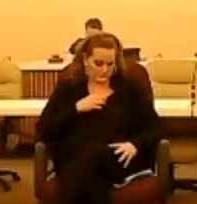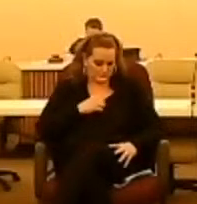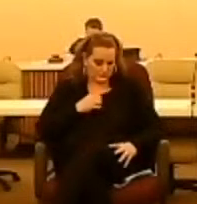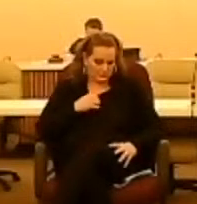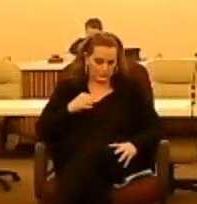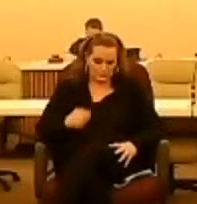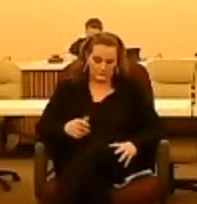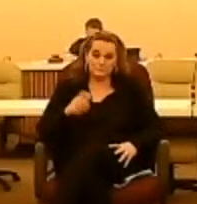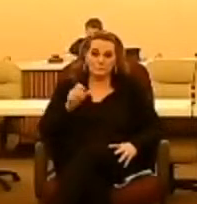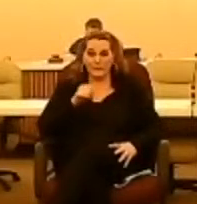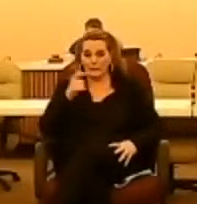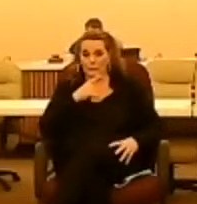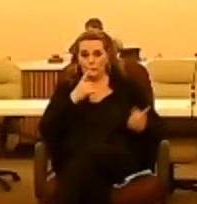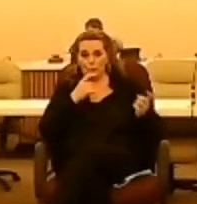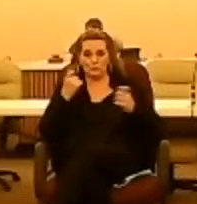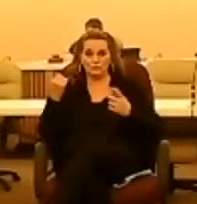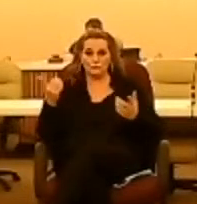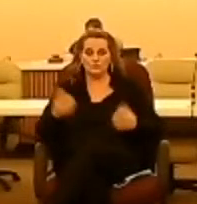Any other questions?